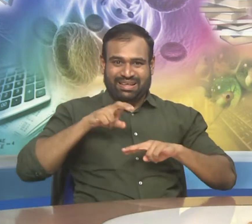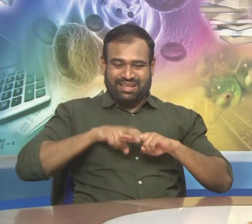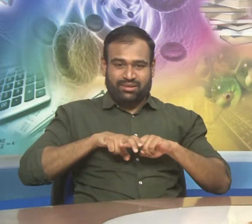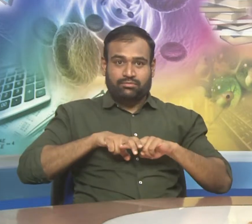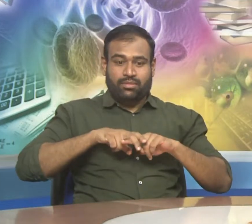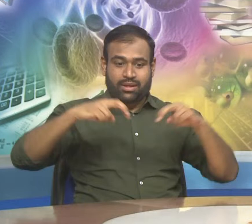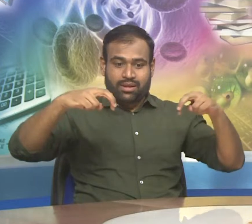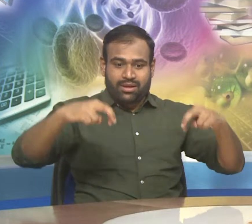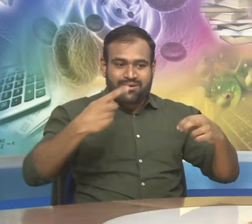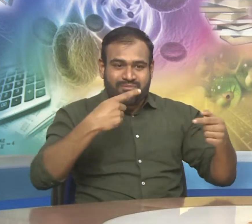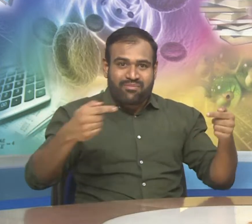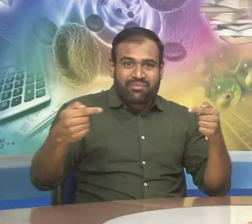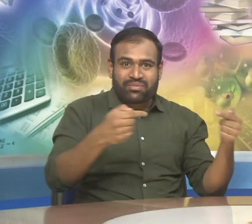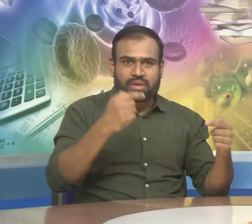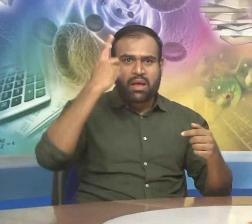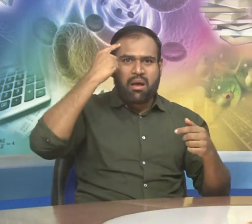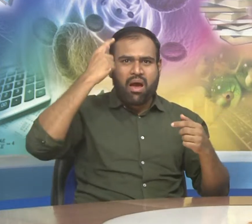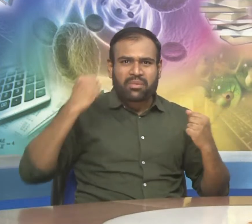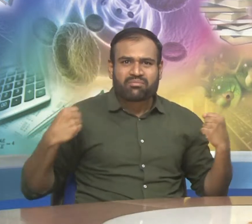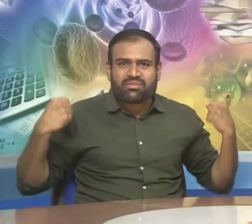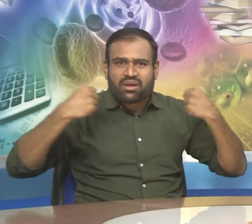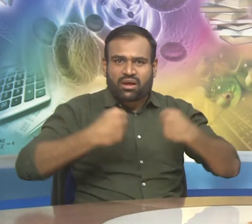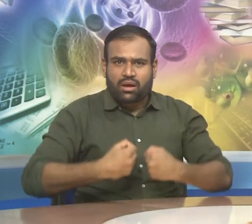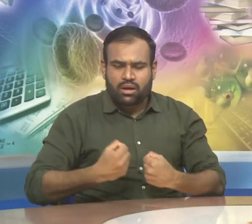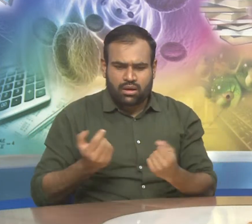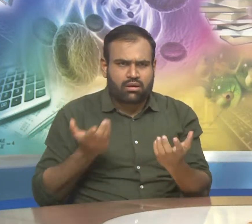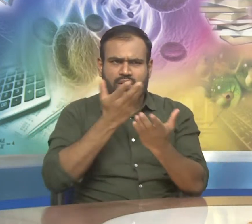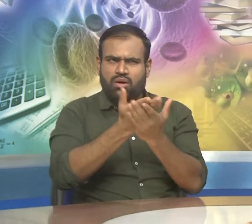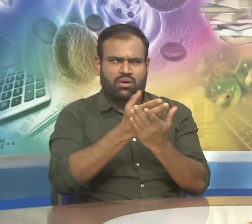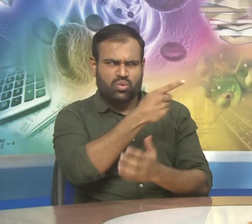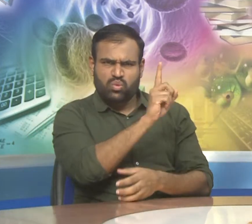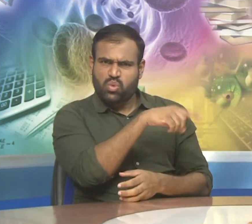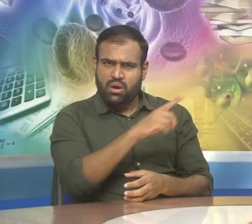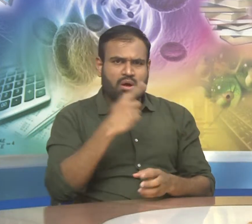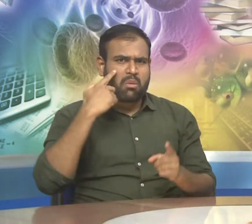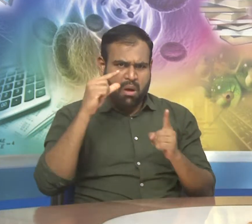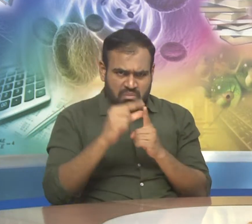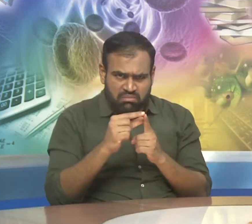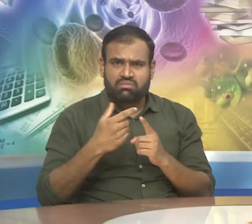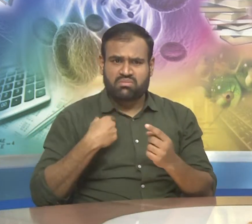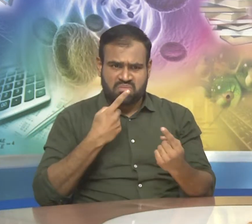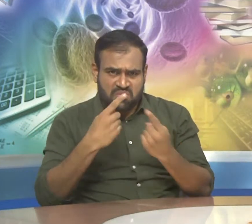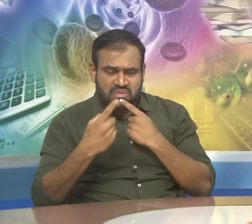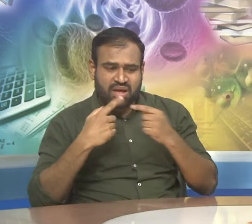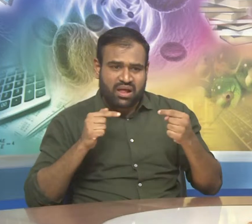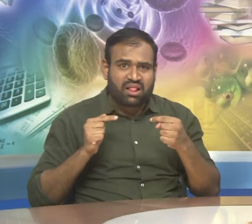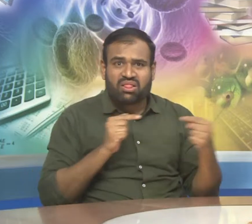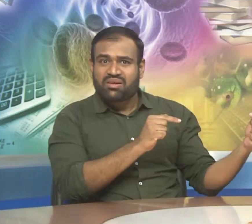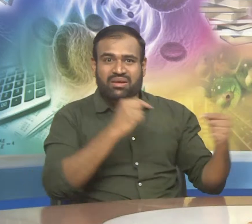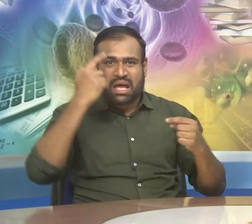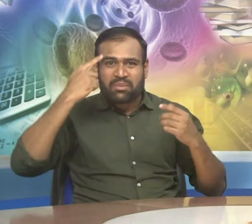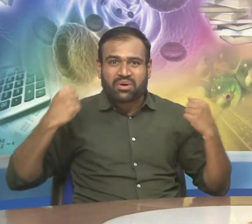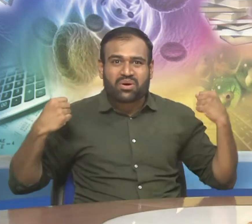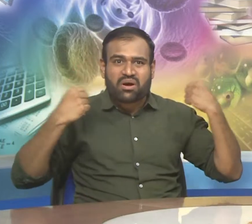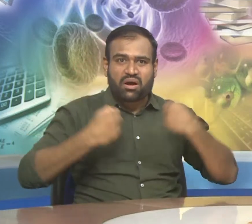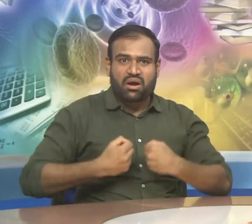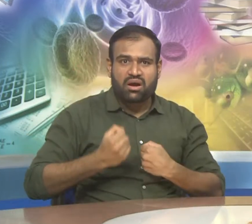Advocate, a person who is professionally qualified to plead the